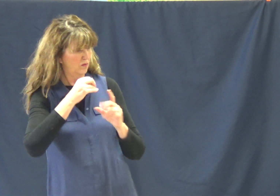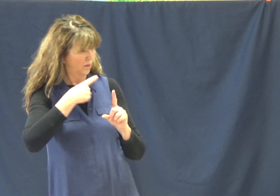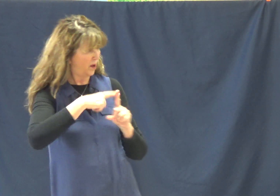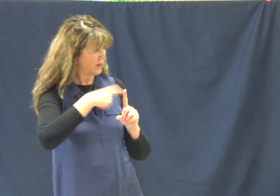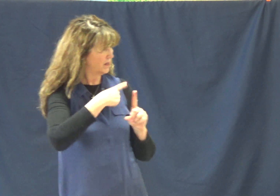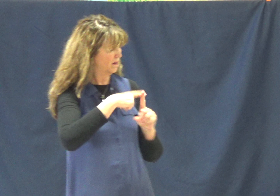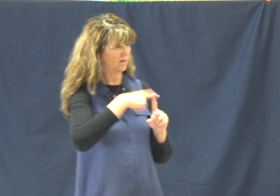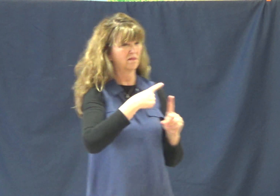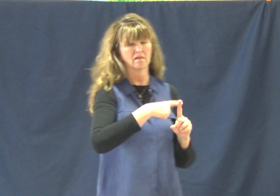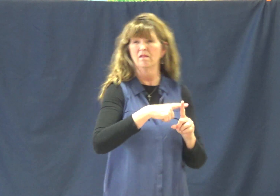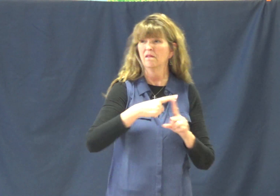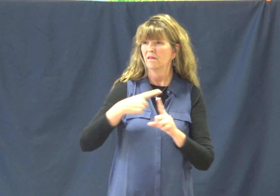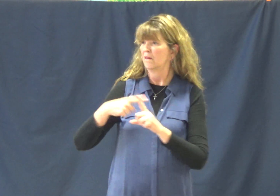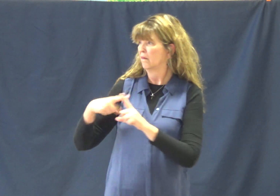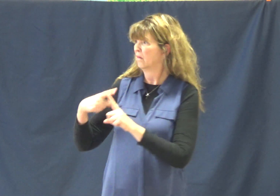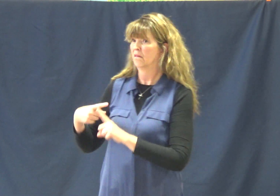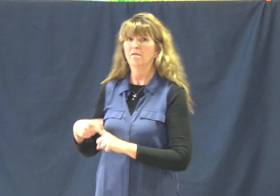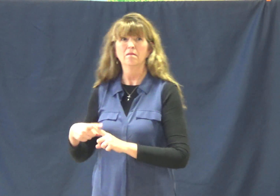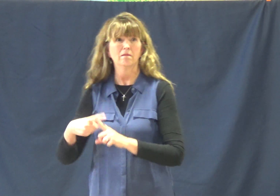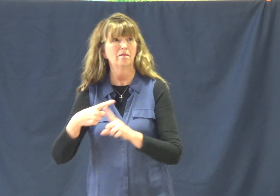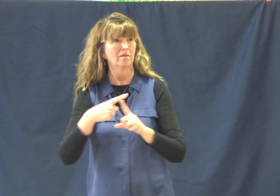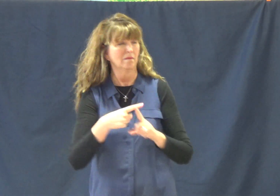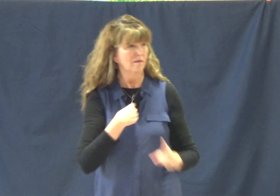I went in, came in here,